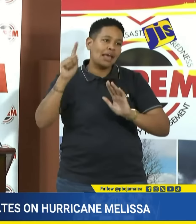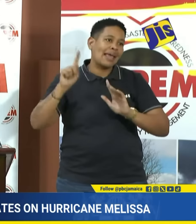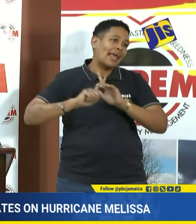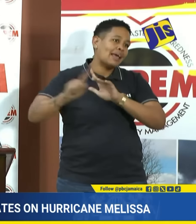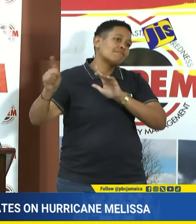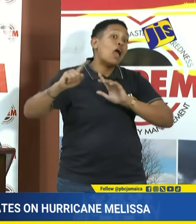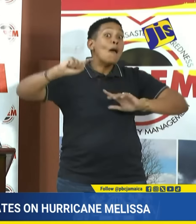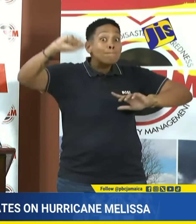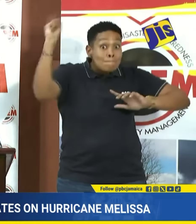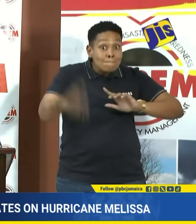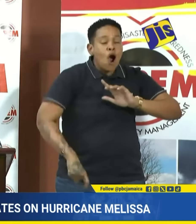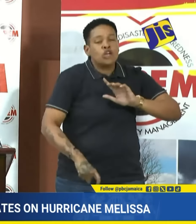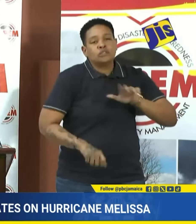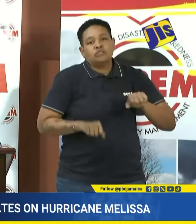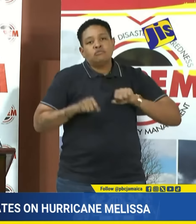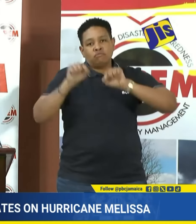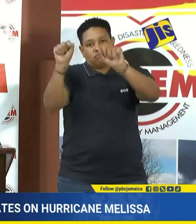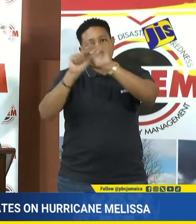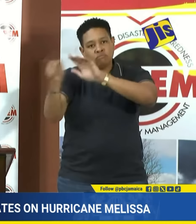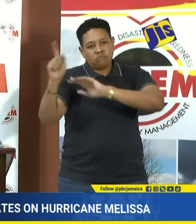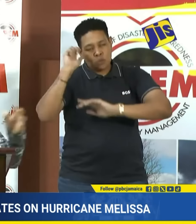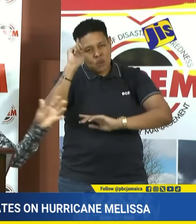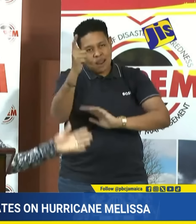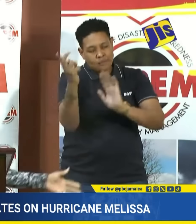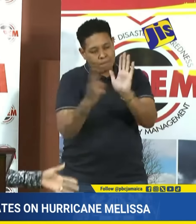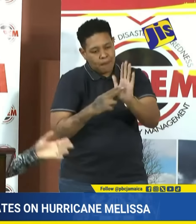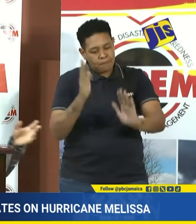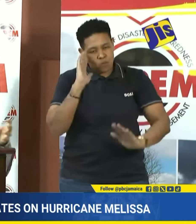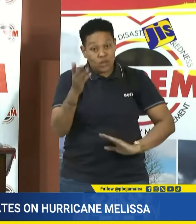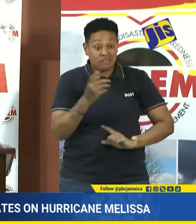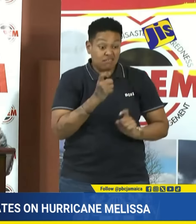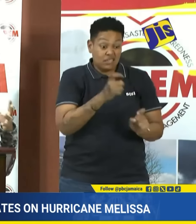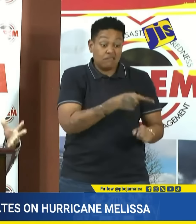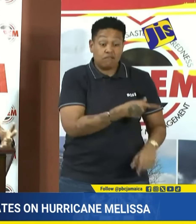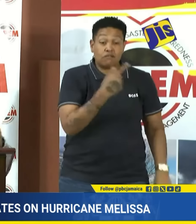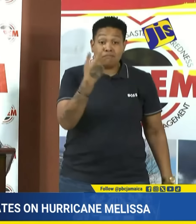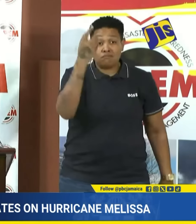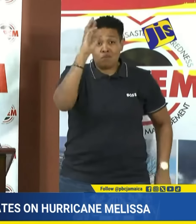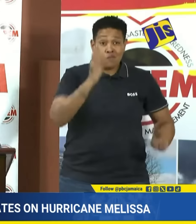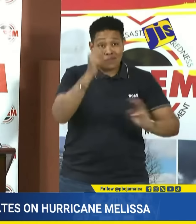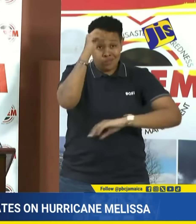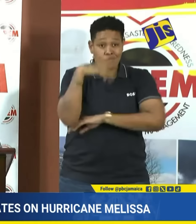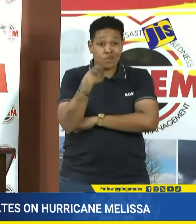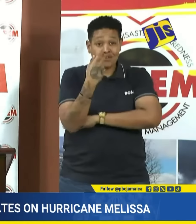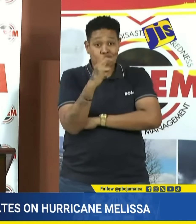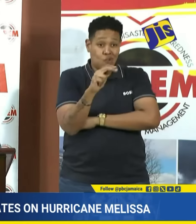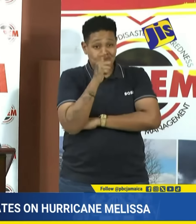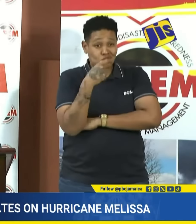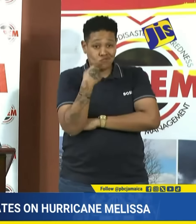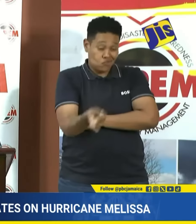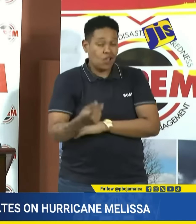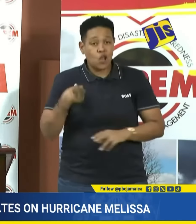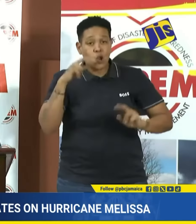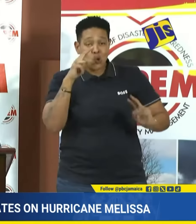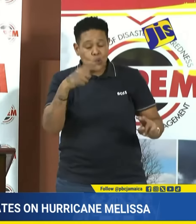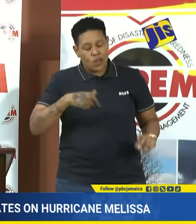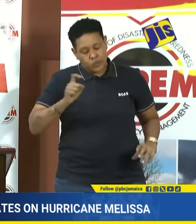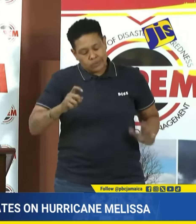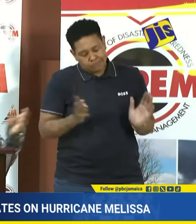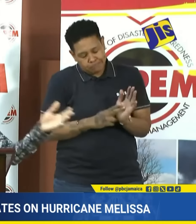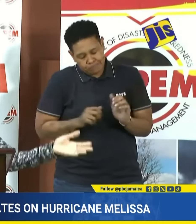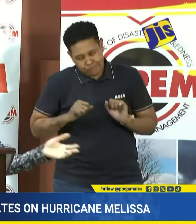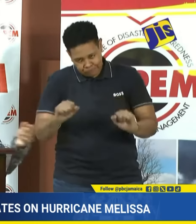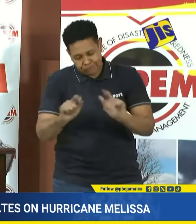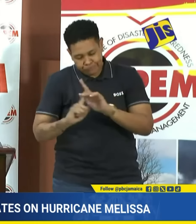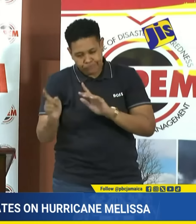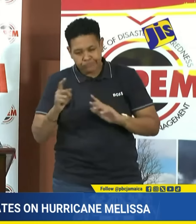more on mandatory evacuation orders. Given what Mr. Thompson has said, it is looking like we do need to do that,